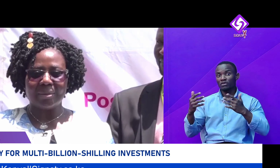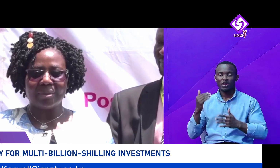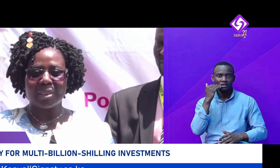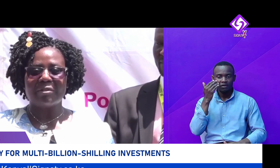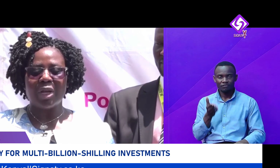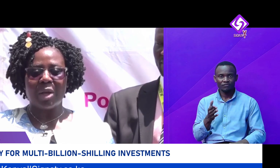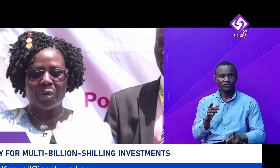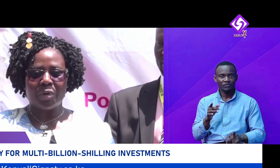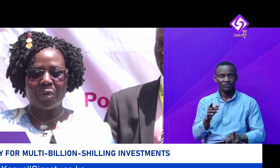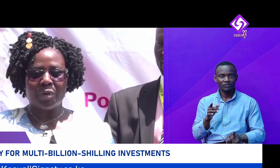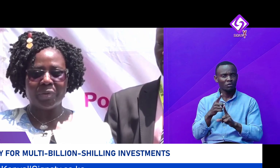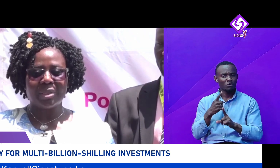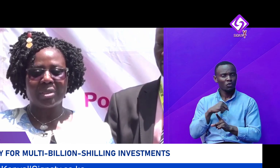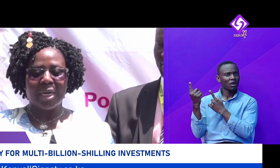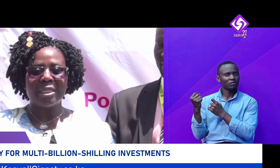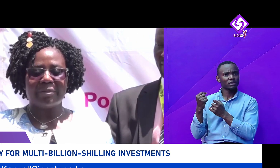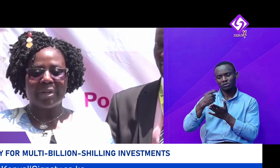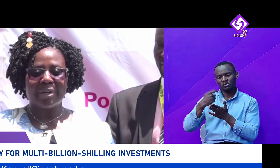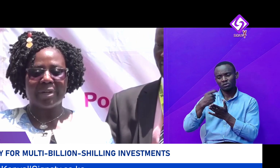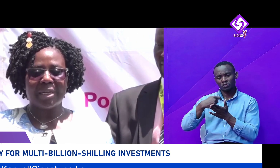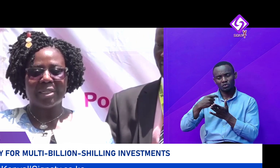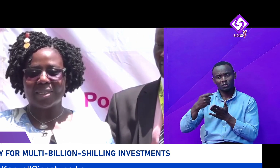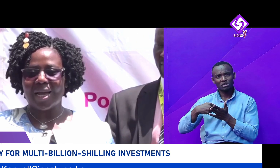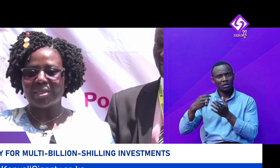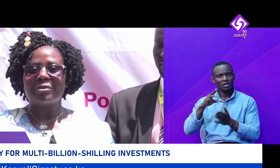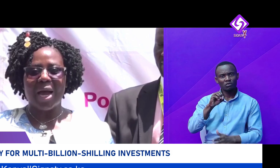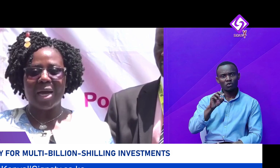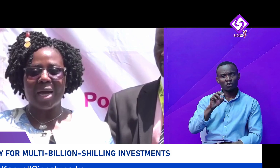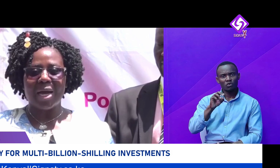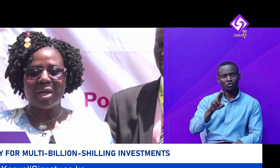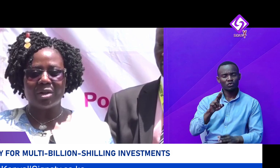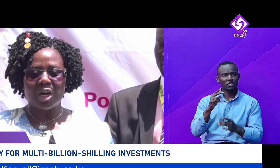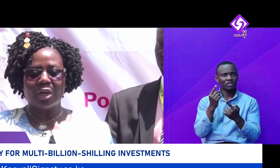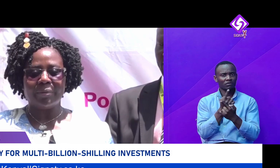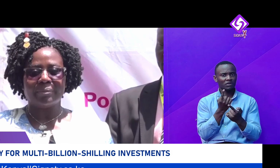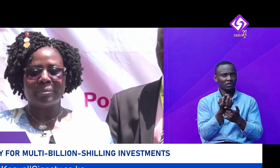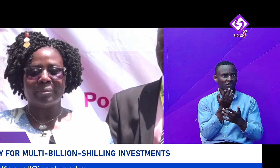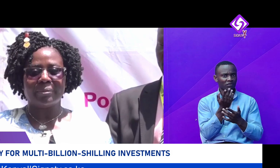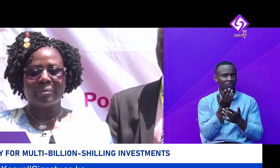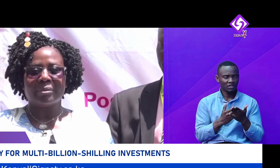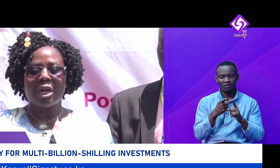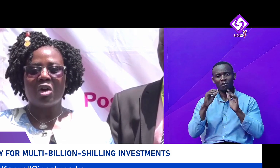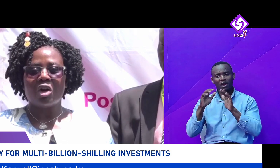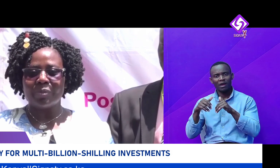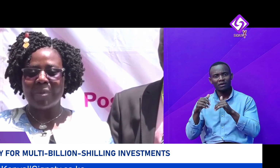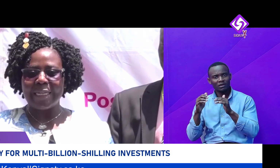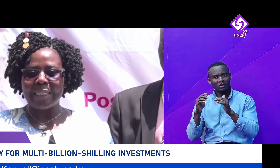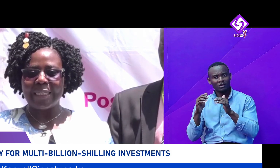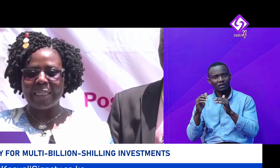signing several MOUs in different sectors, ranging from agriculture, gold